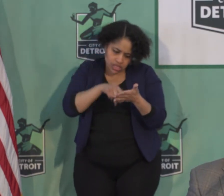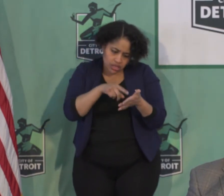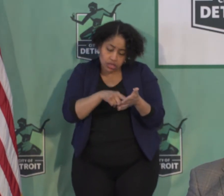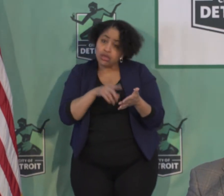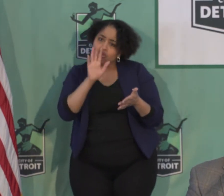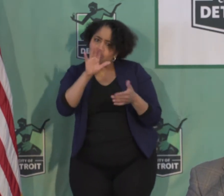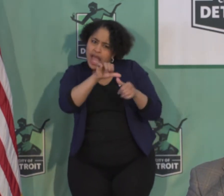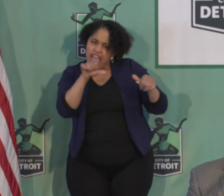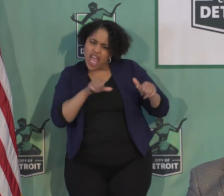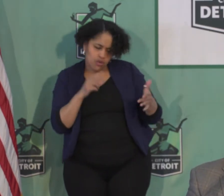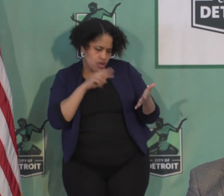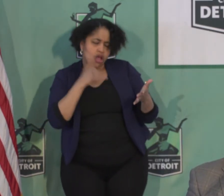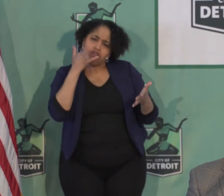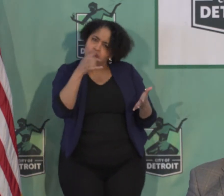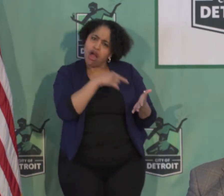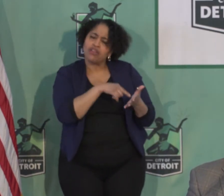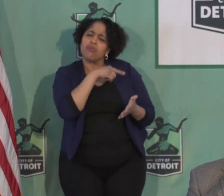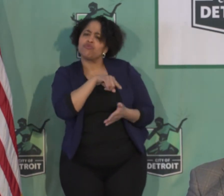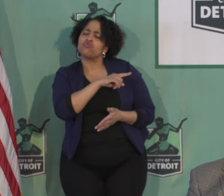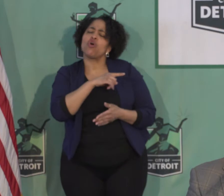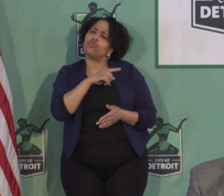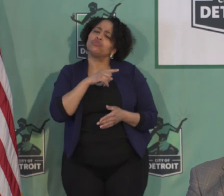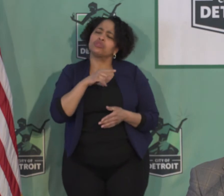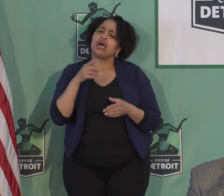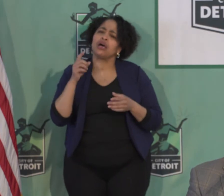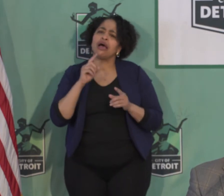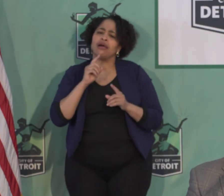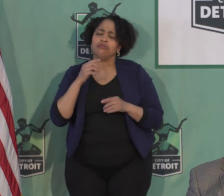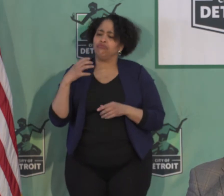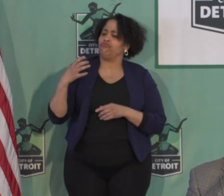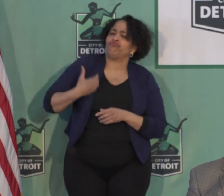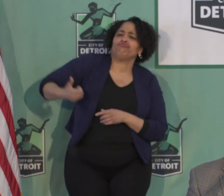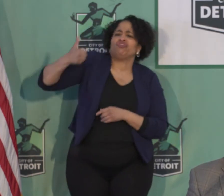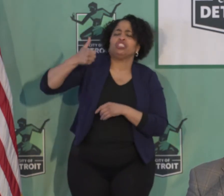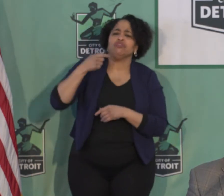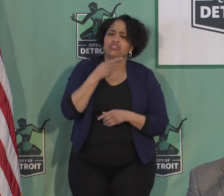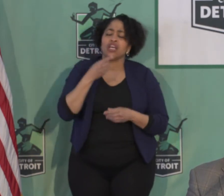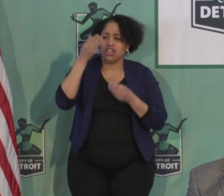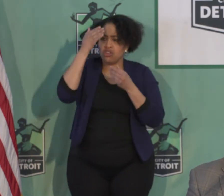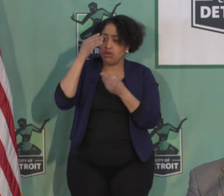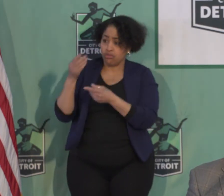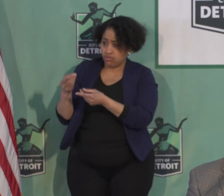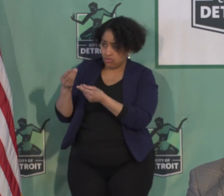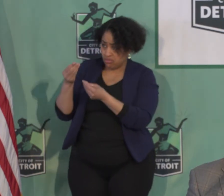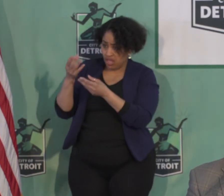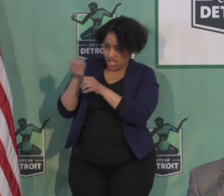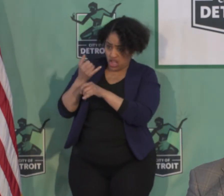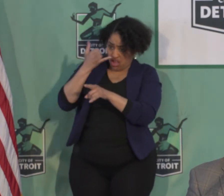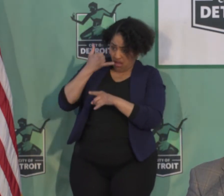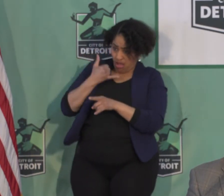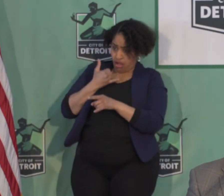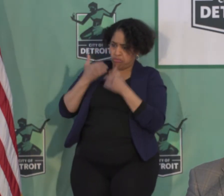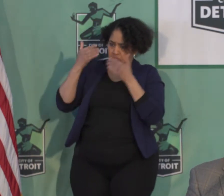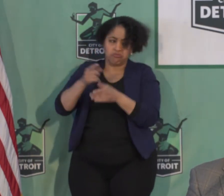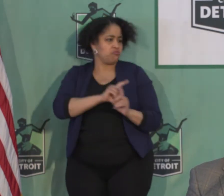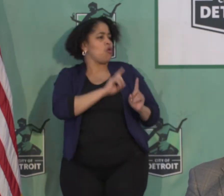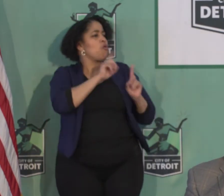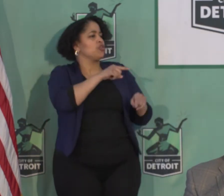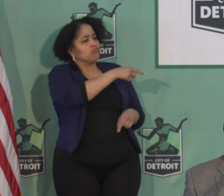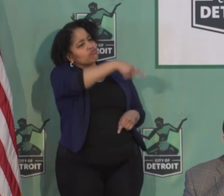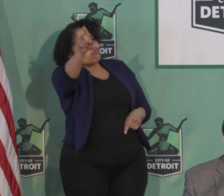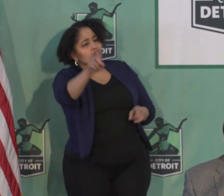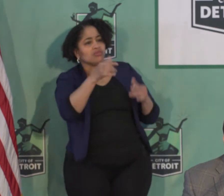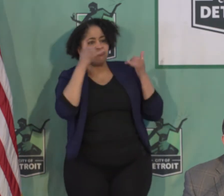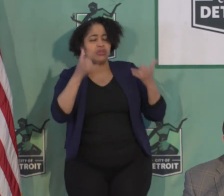precinct directly. Those commanders are instructed that it is a high priority to get units out immediately. So you can